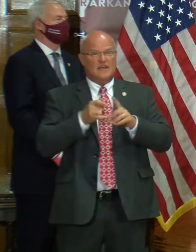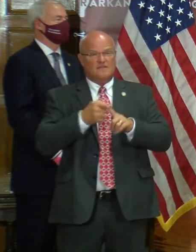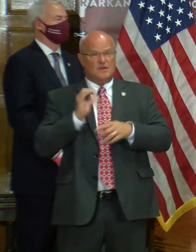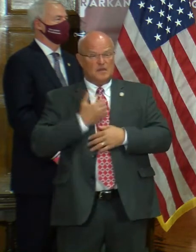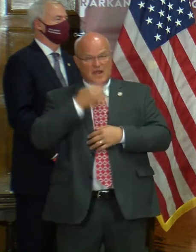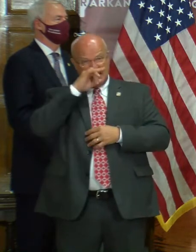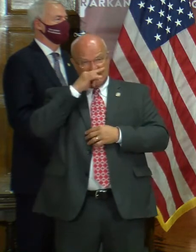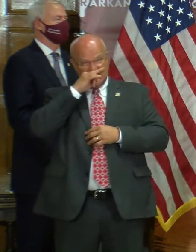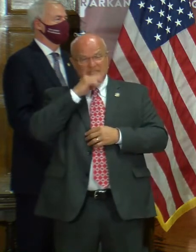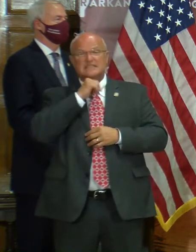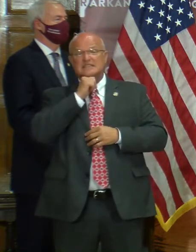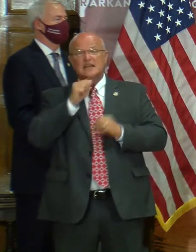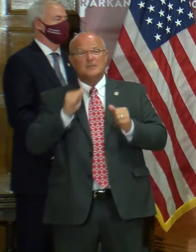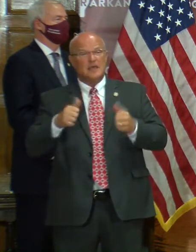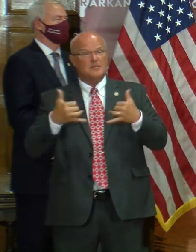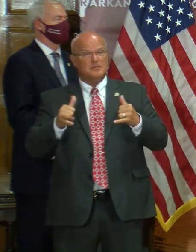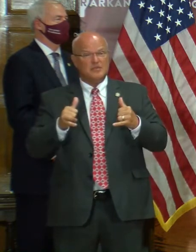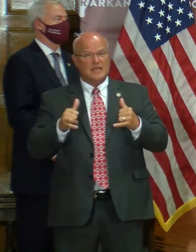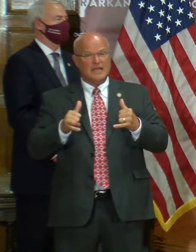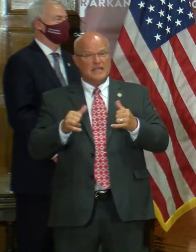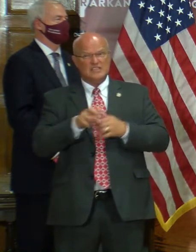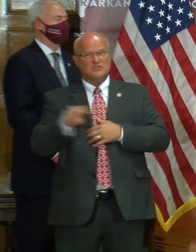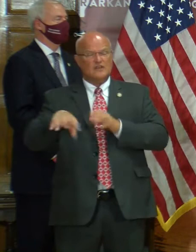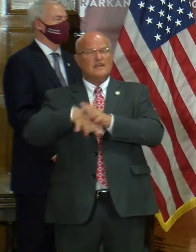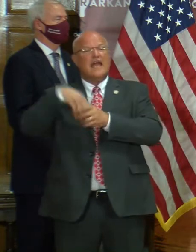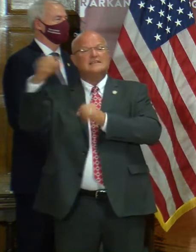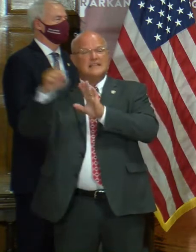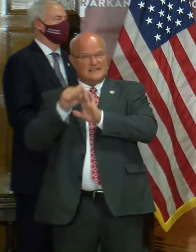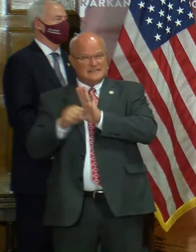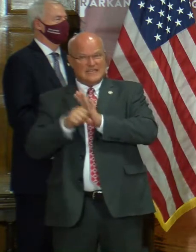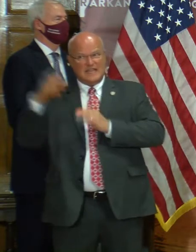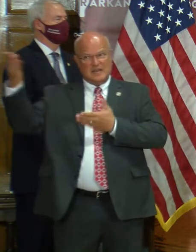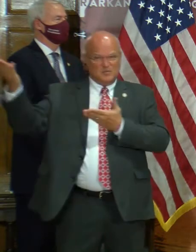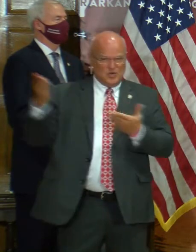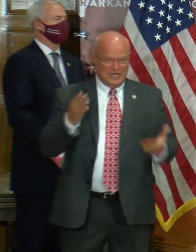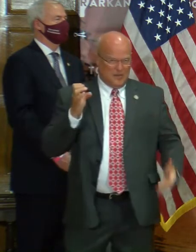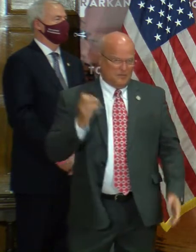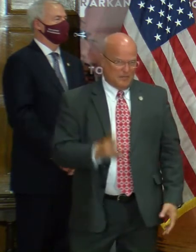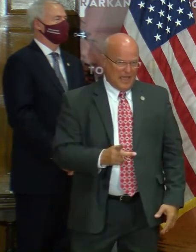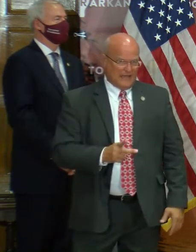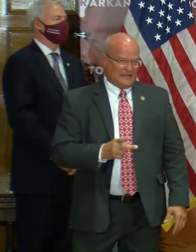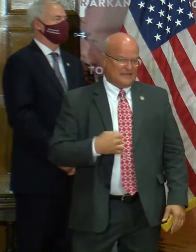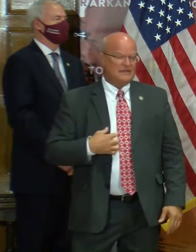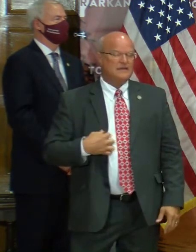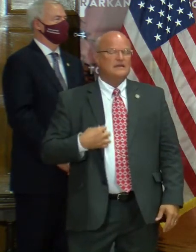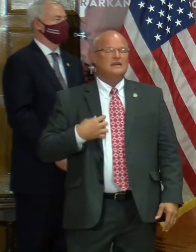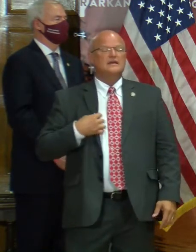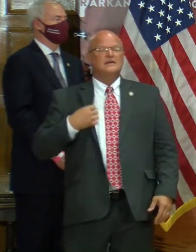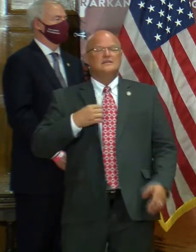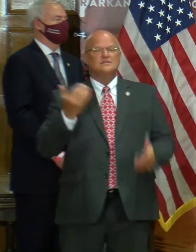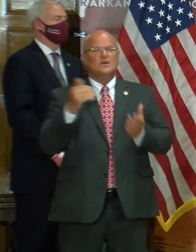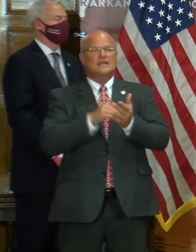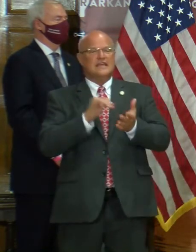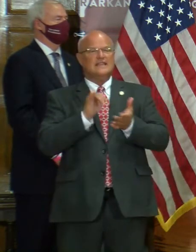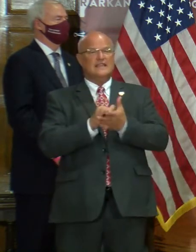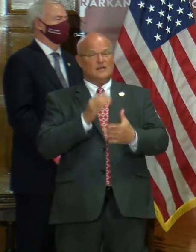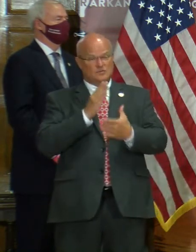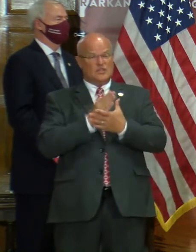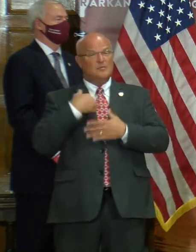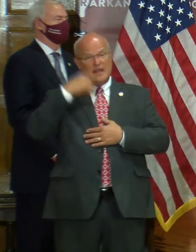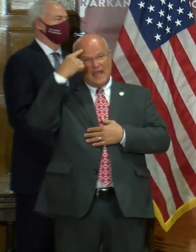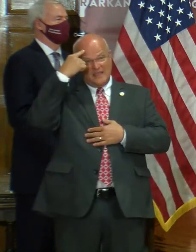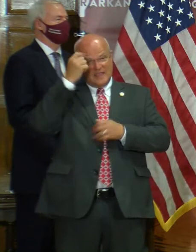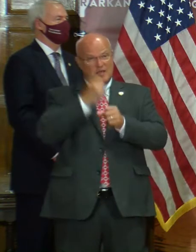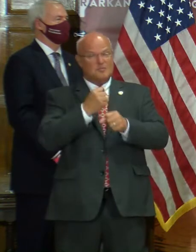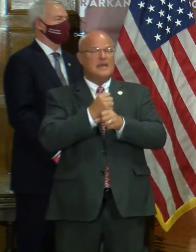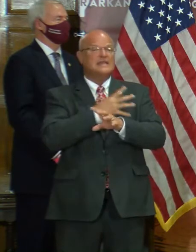our kids not being able to play here and traveling outside our state and bringing that back with them. And so, again, that'll stop, and I think